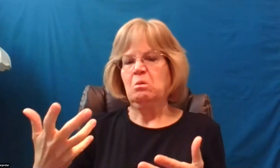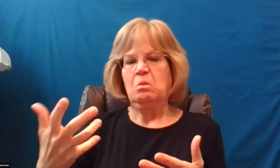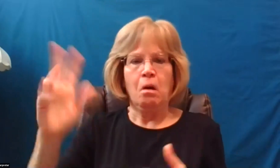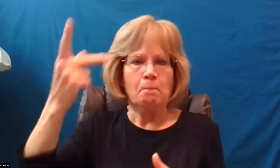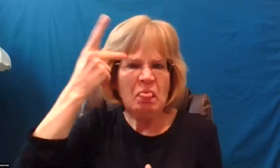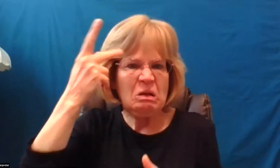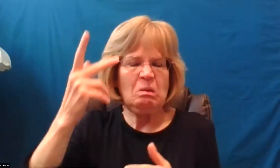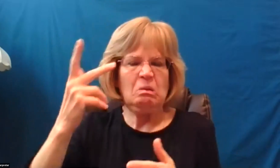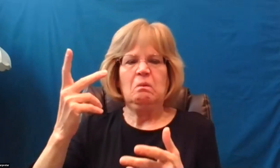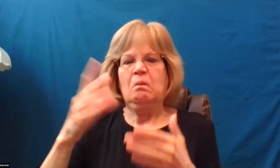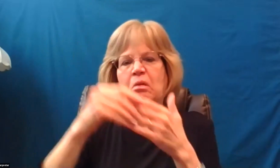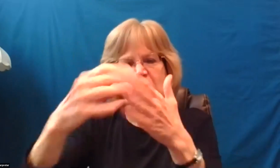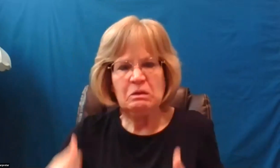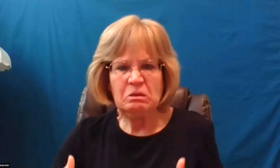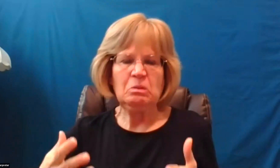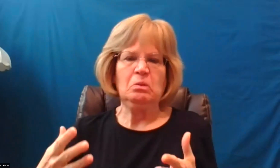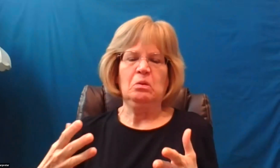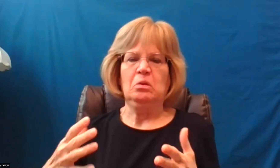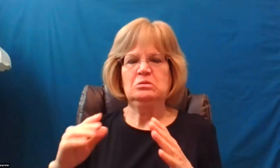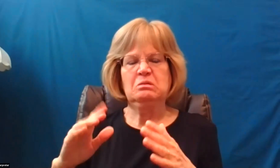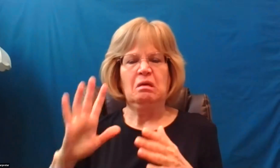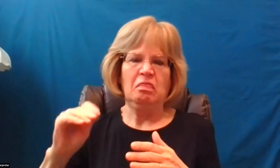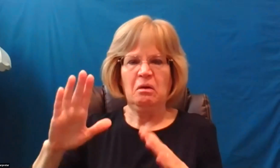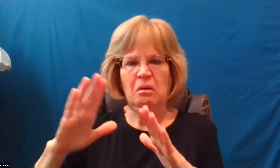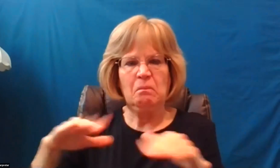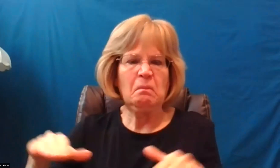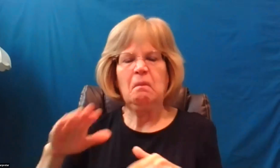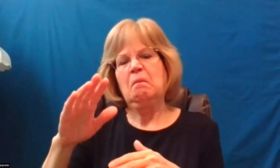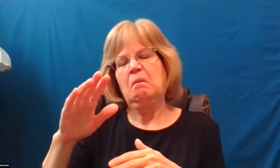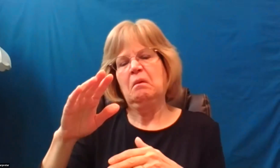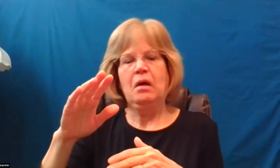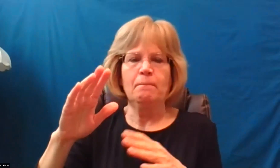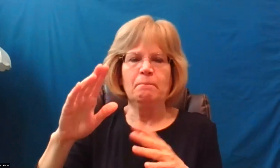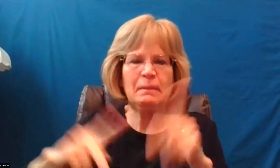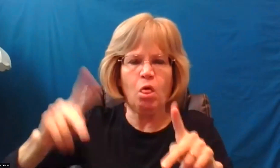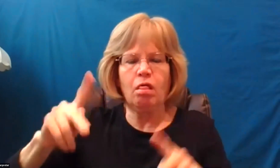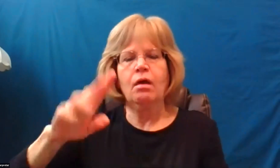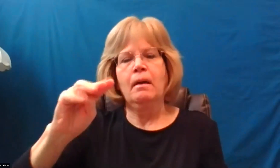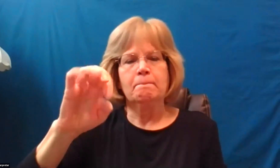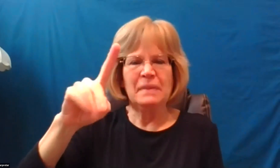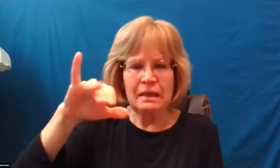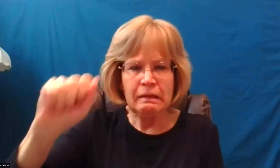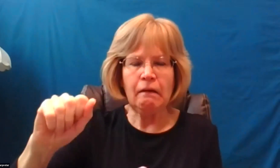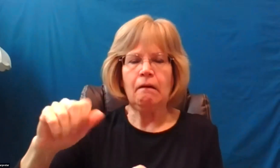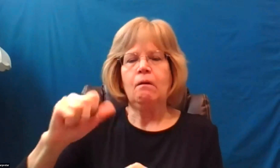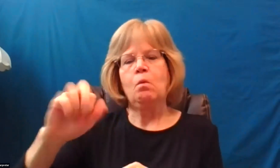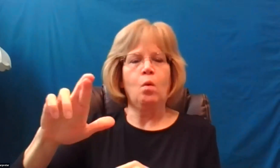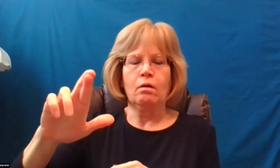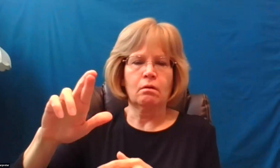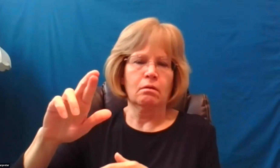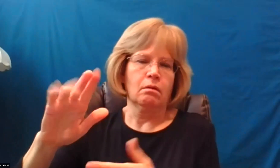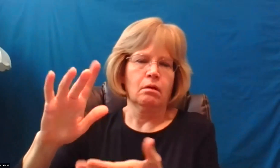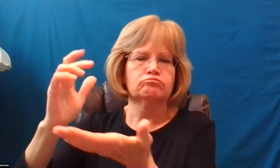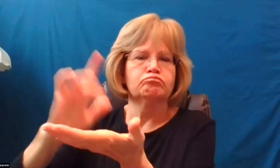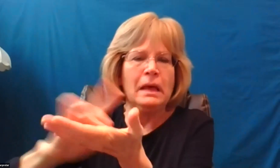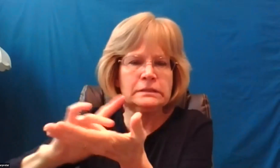politically motivated leaders and their corrupt minions in the media and medicine and big pharma. And no doubt there